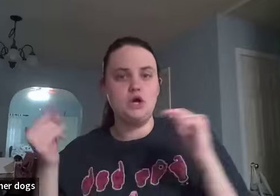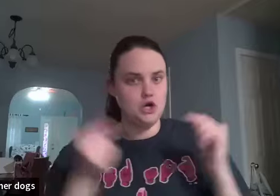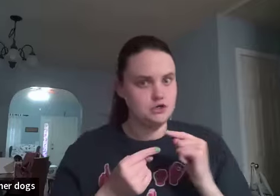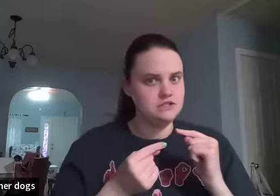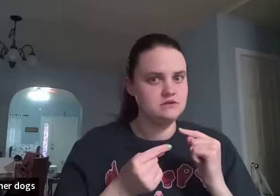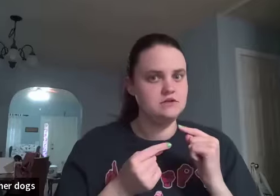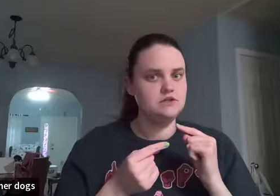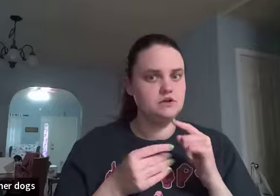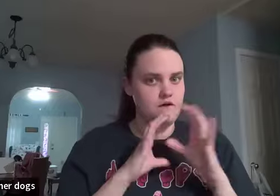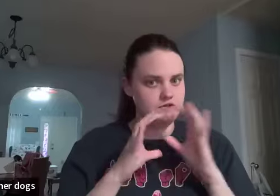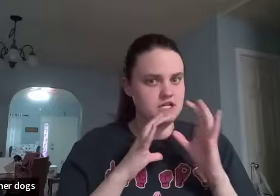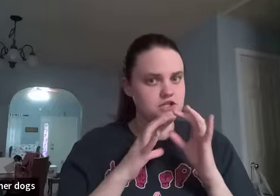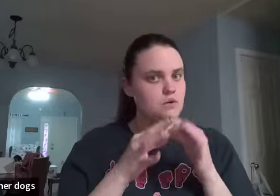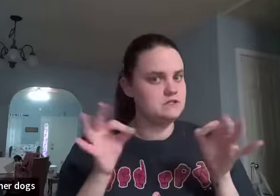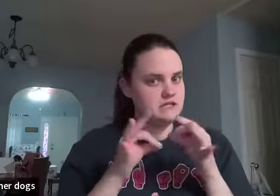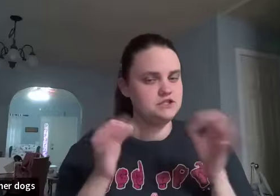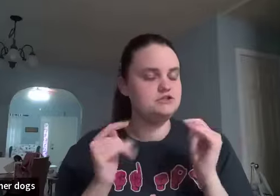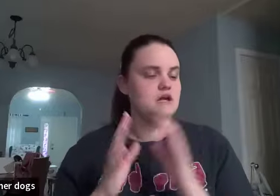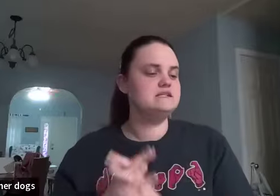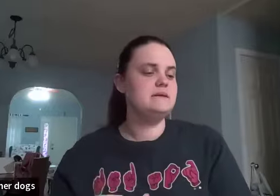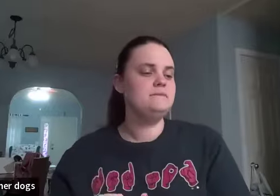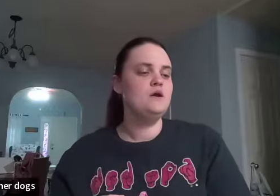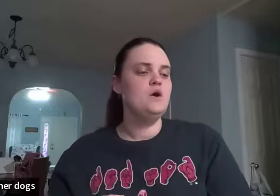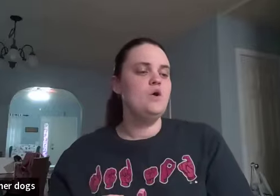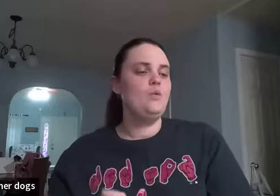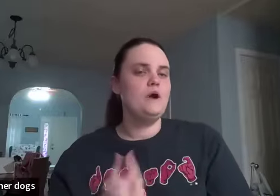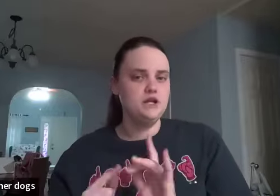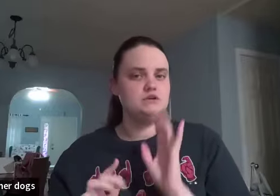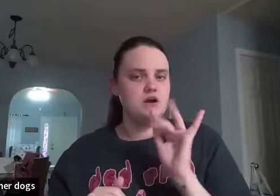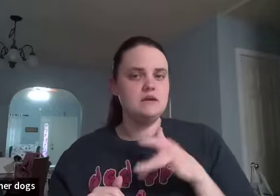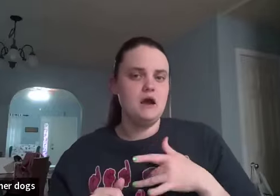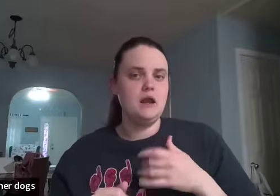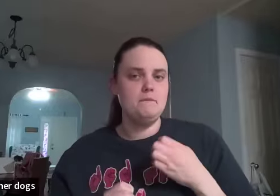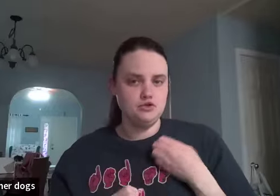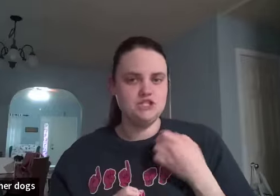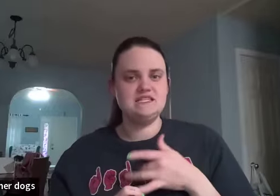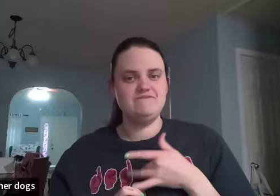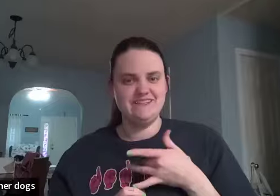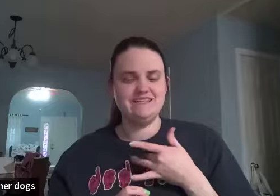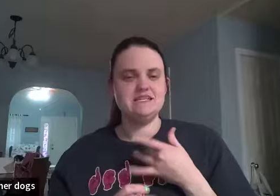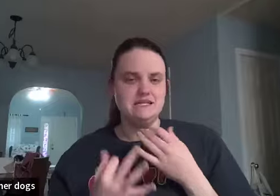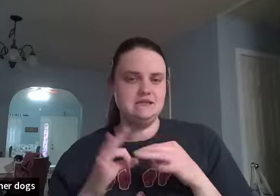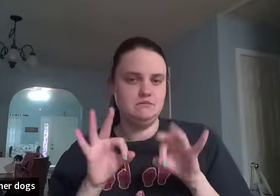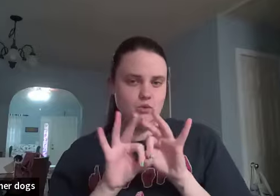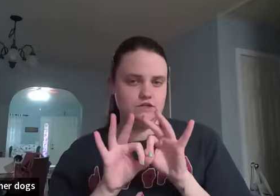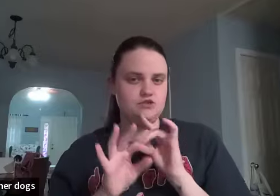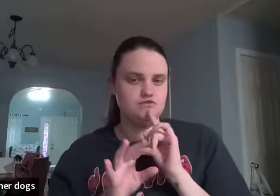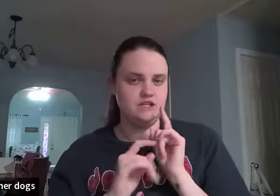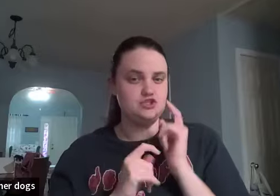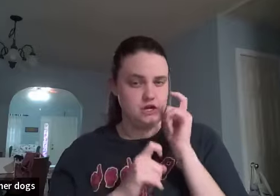or hurt your conversation or what sentence you're trying to say. When you are talking about emotions and feelings, it is important to really